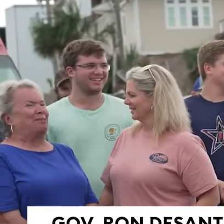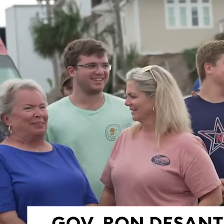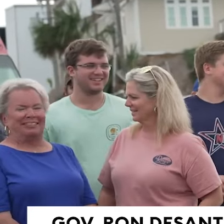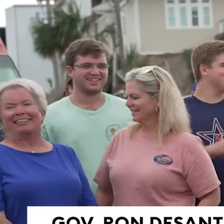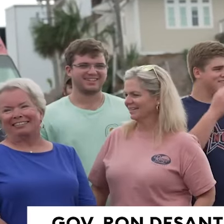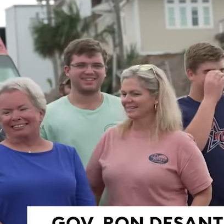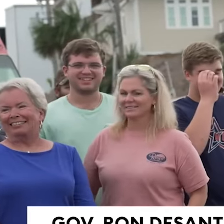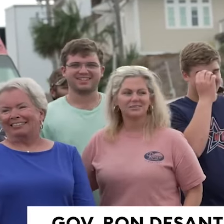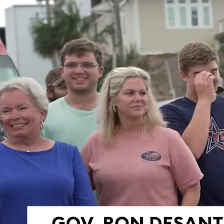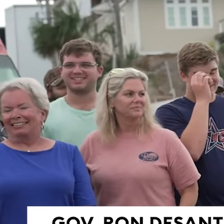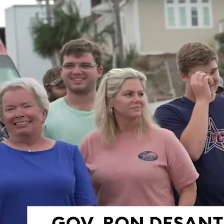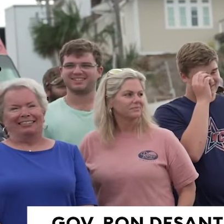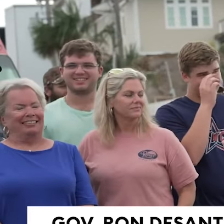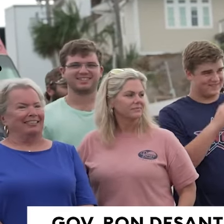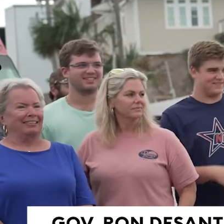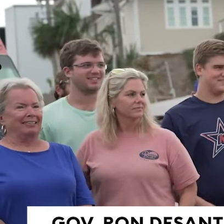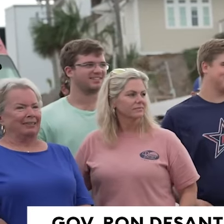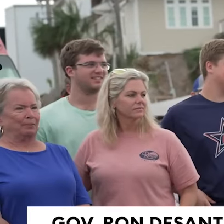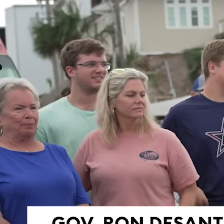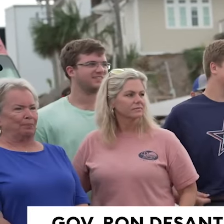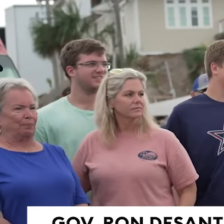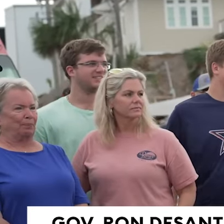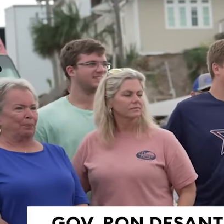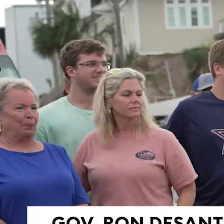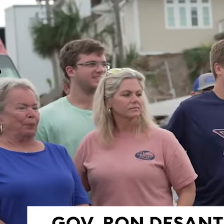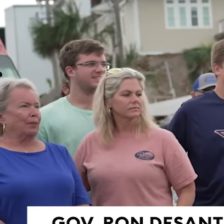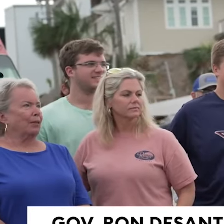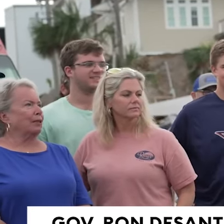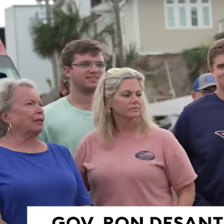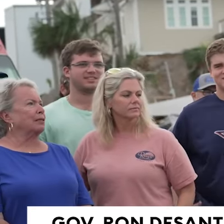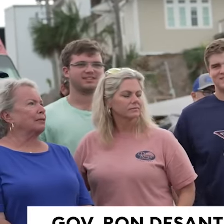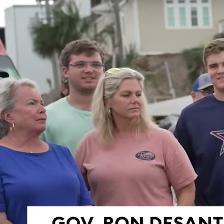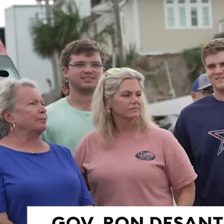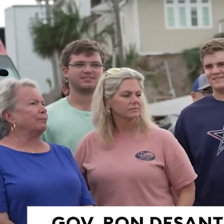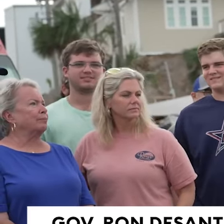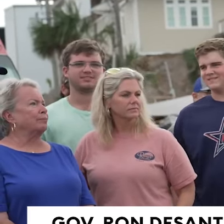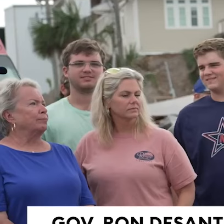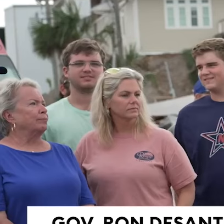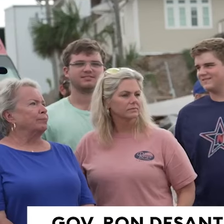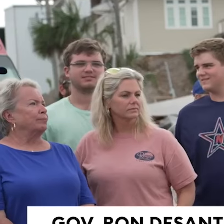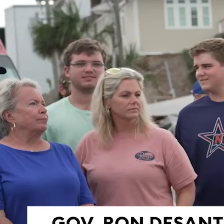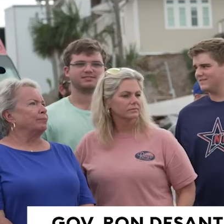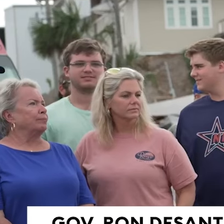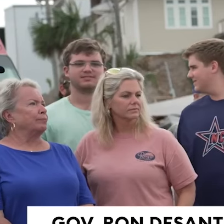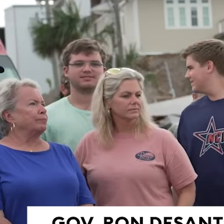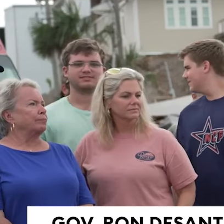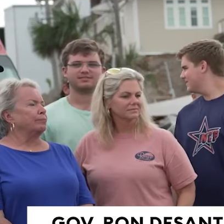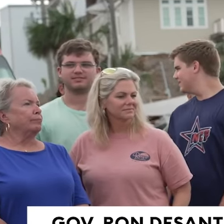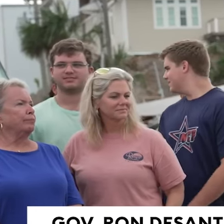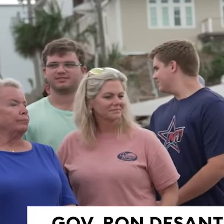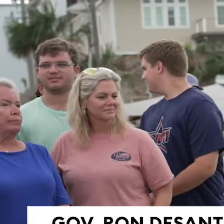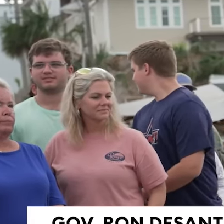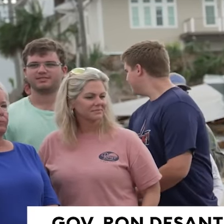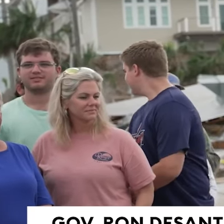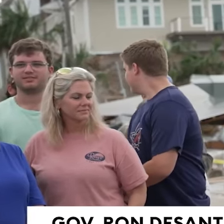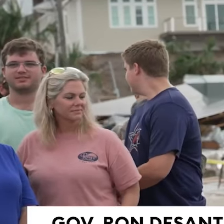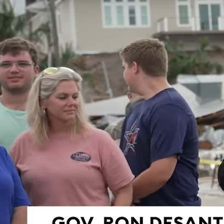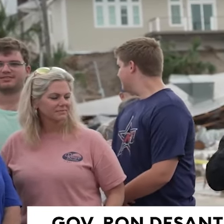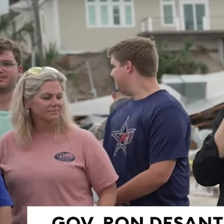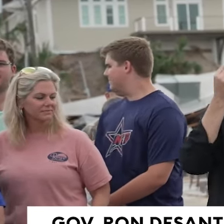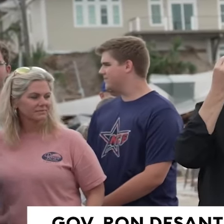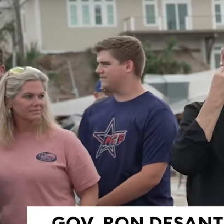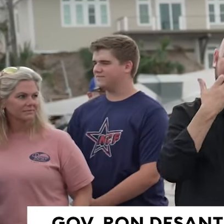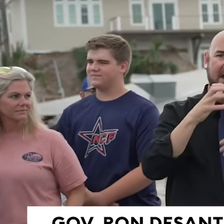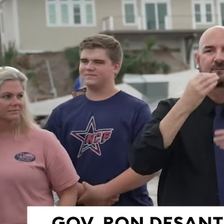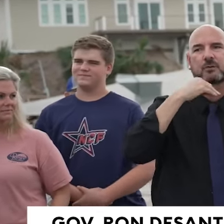that. We are going to be serving. We got Chick-fil-A here. They're going to be serving hot meals for people. So we're going